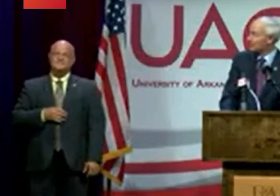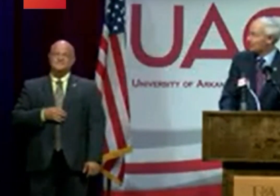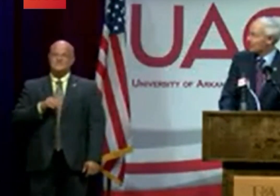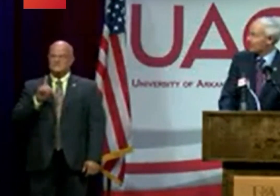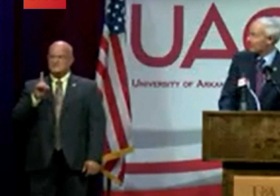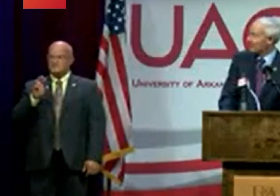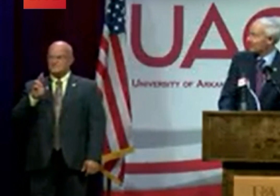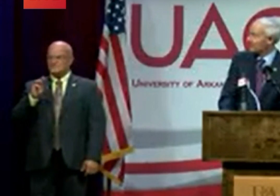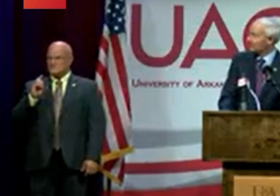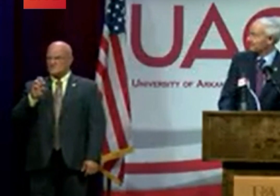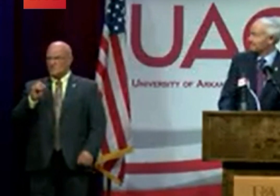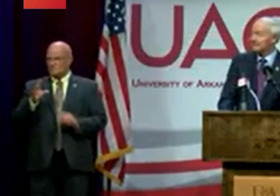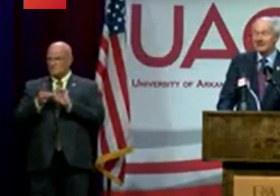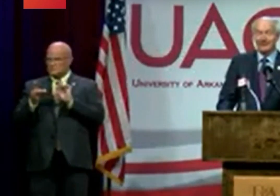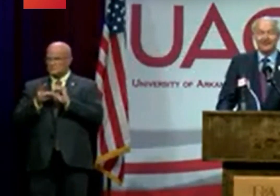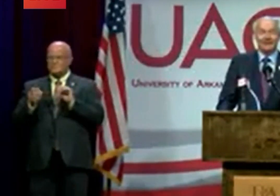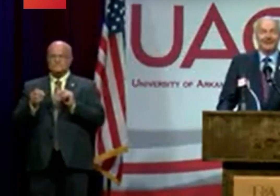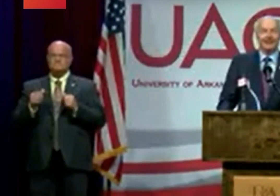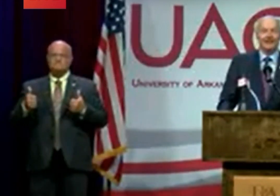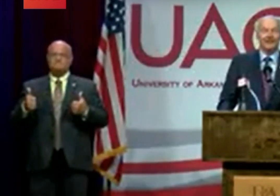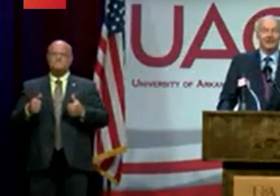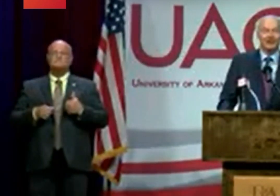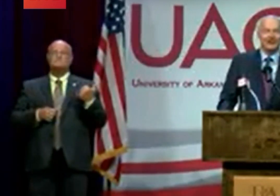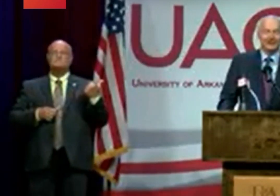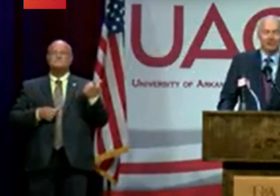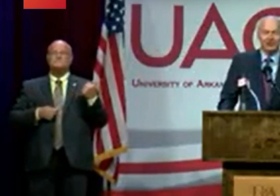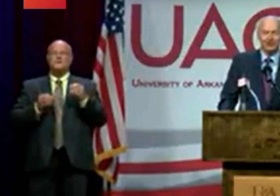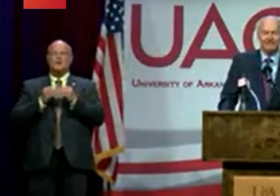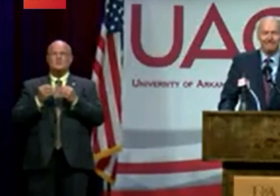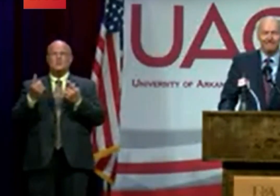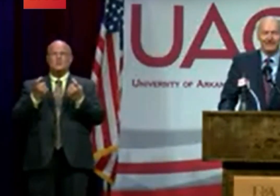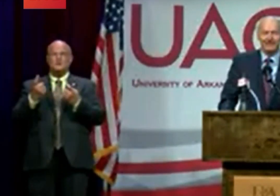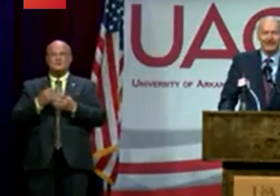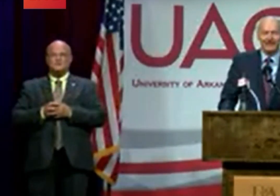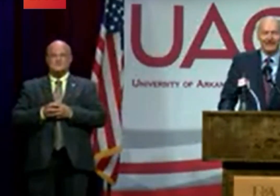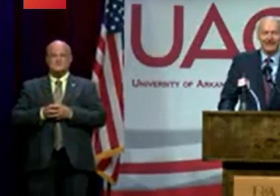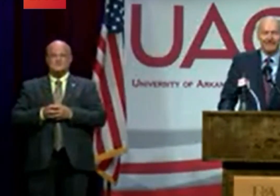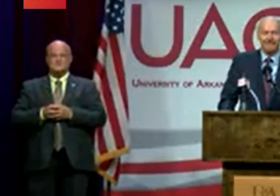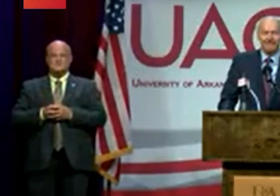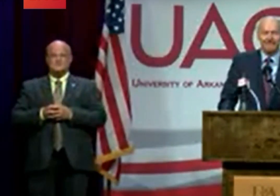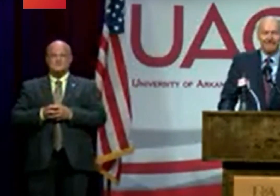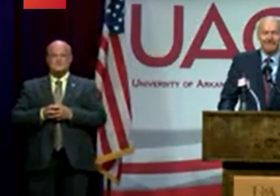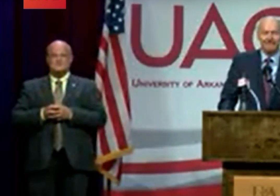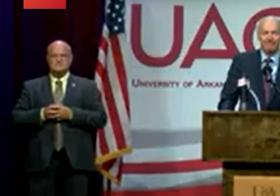Dr. Romero, did you have anything else there? Is there any other question?